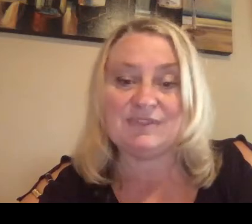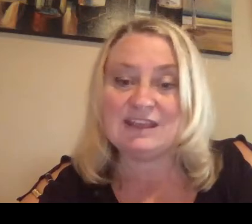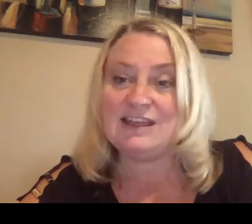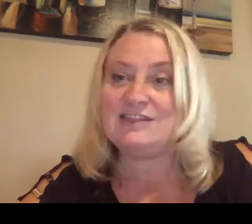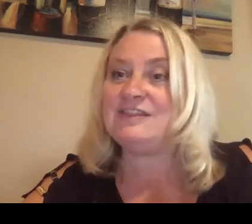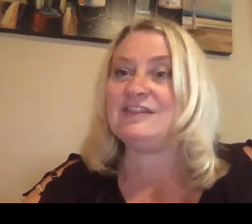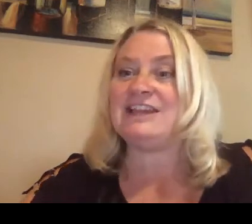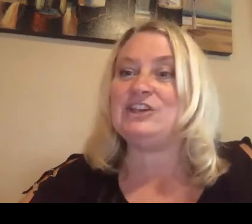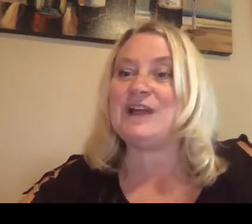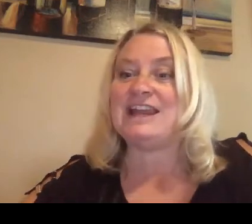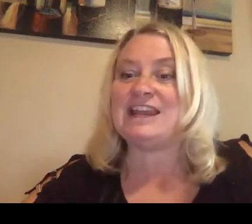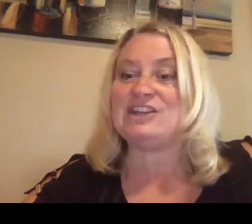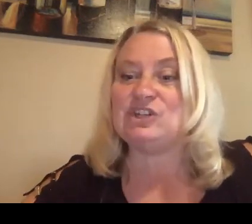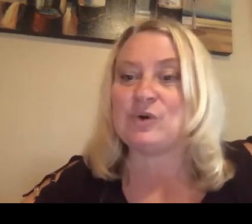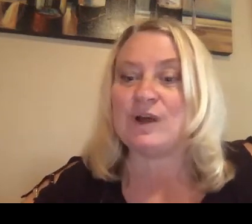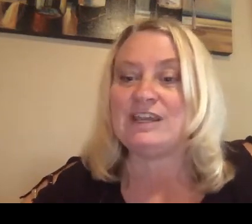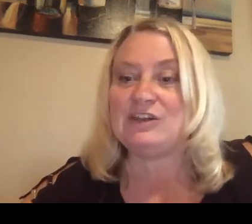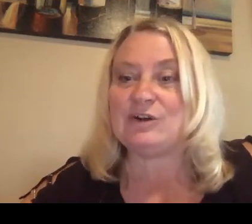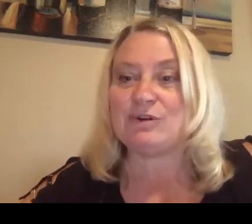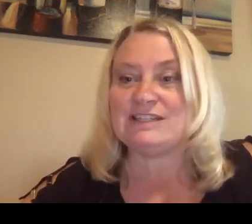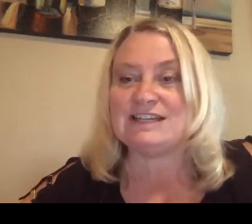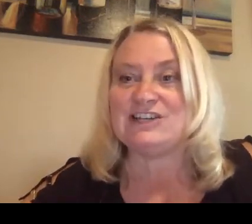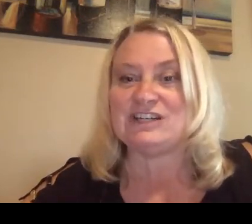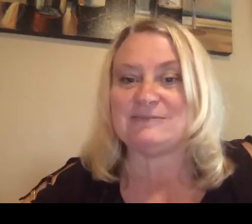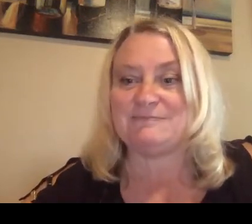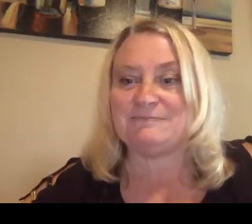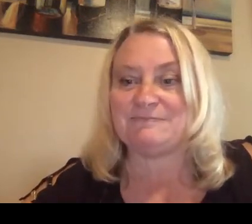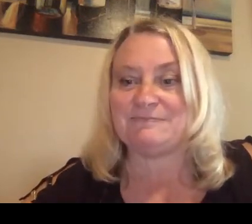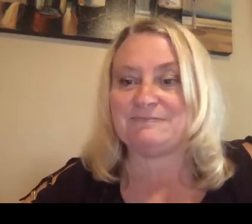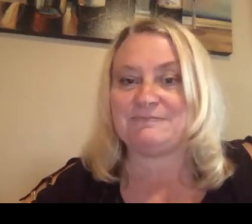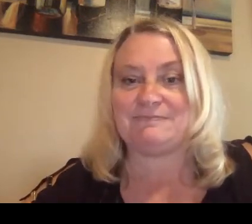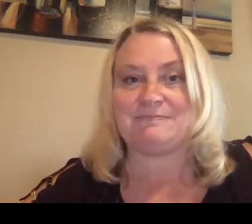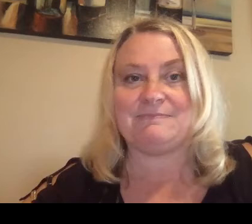clearly. Thank you and enjoy your presentation.